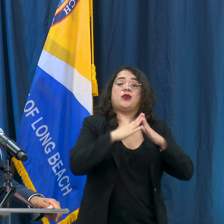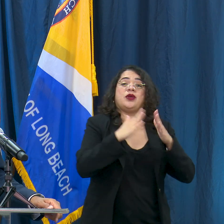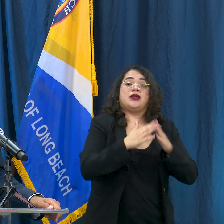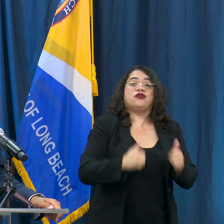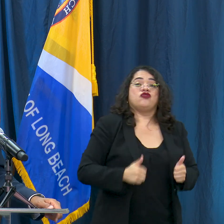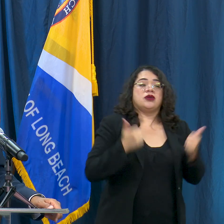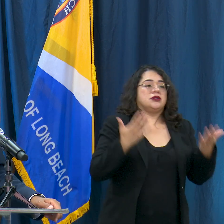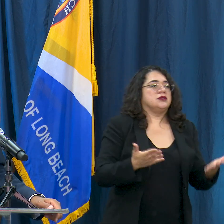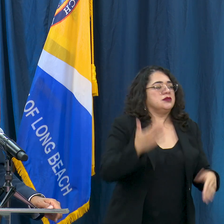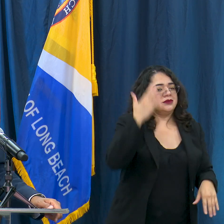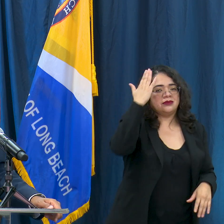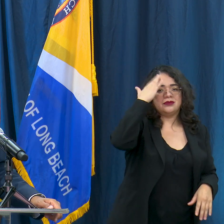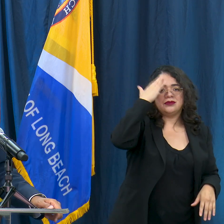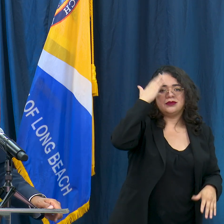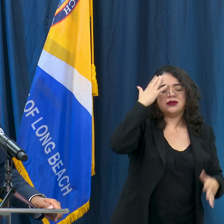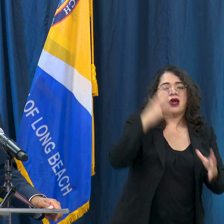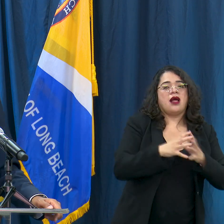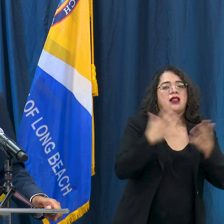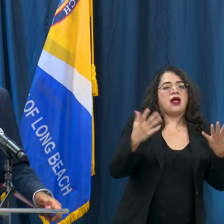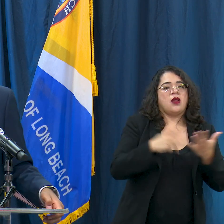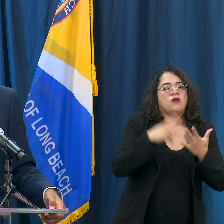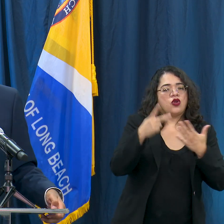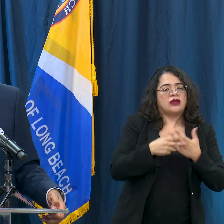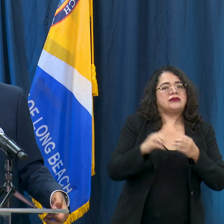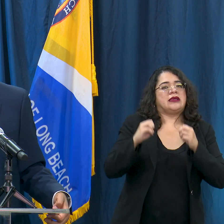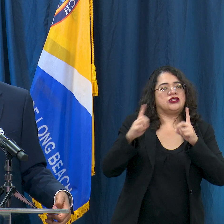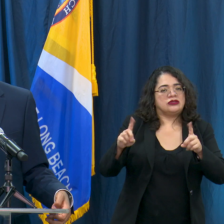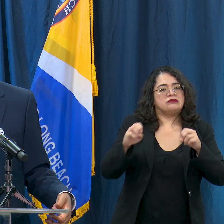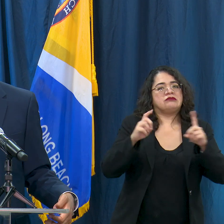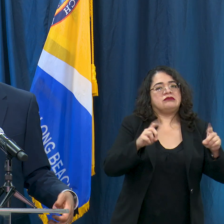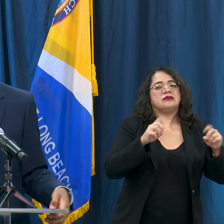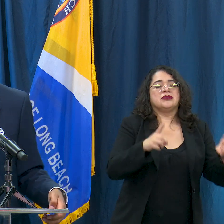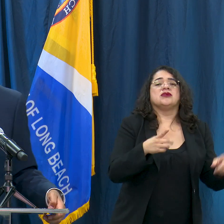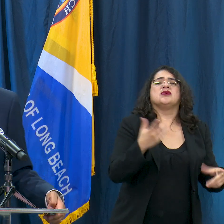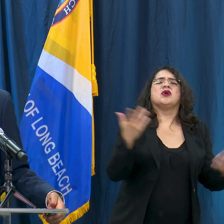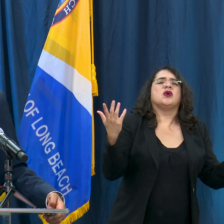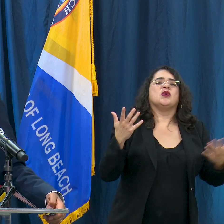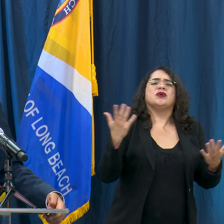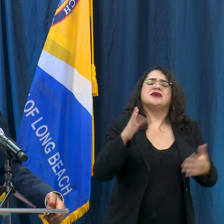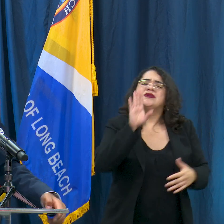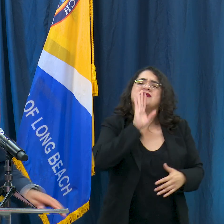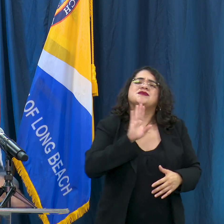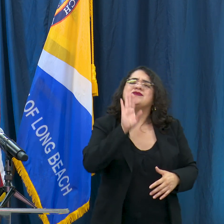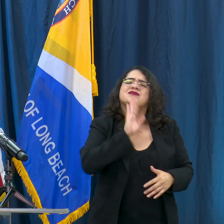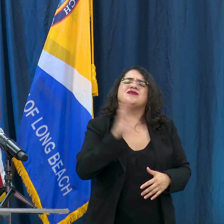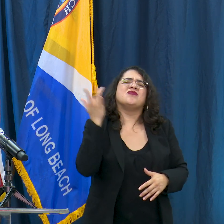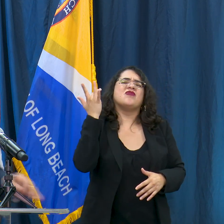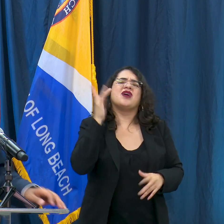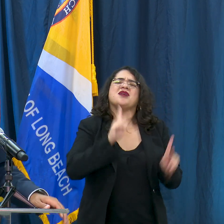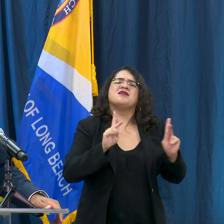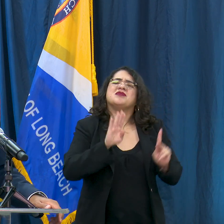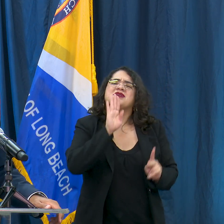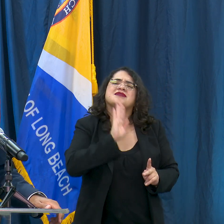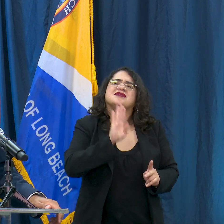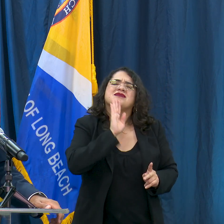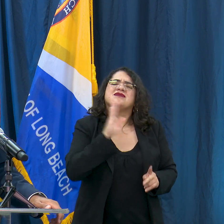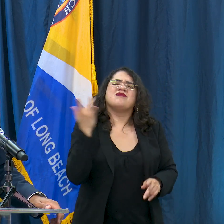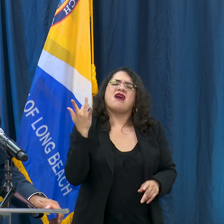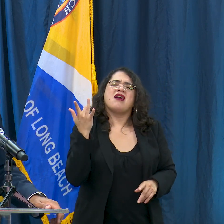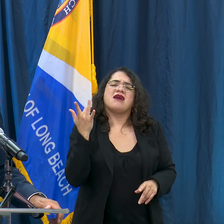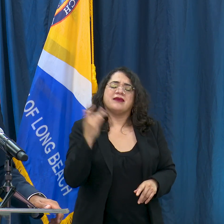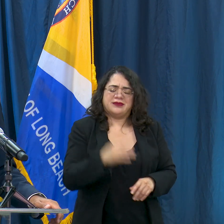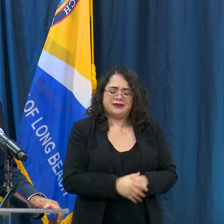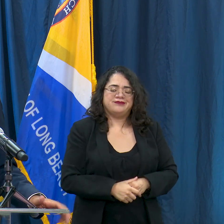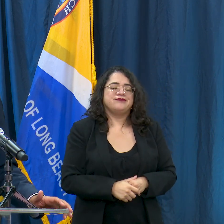of programs on education that's happening. But I just wanted to share kind of the frustration that we all have around fireworks, and I wish people would do the right thing.